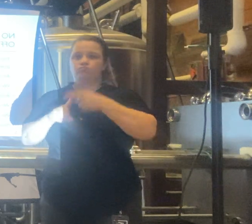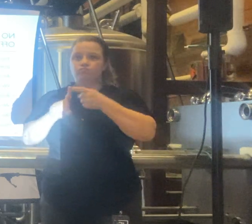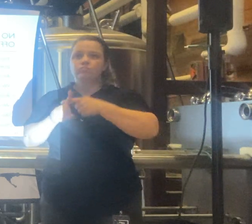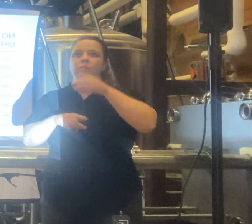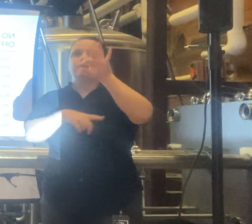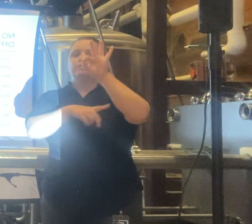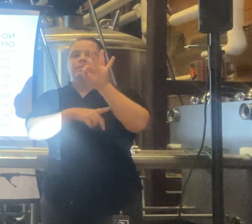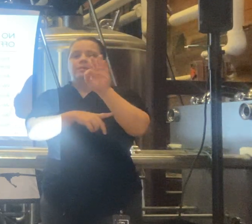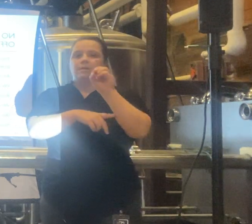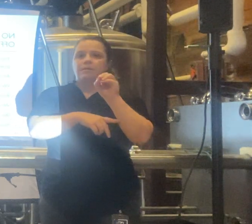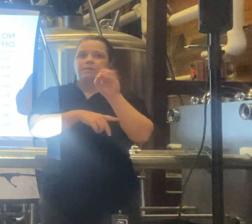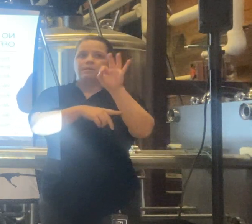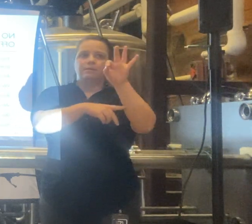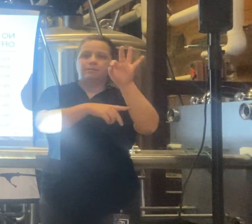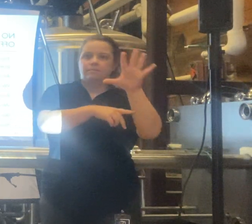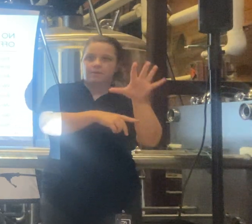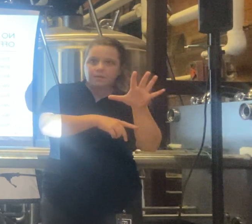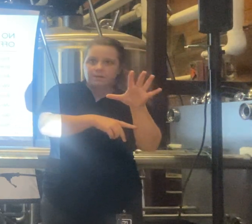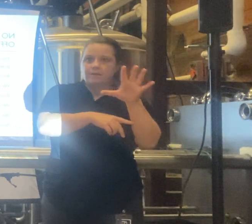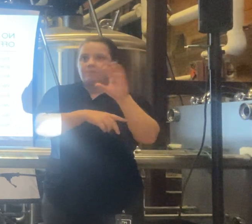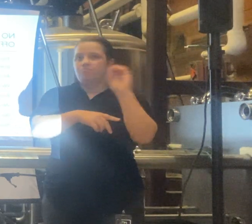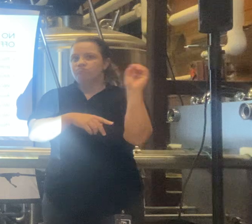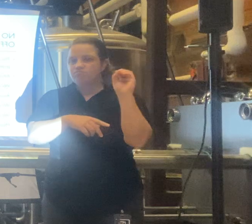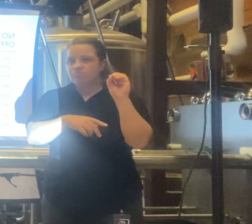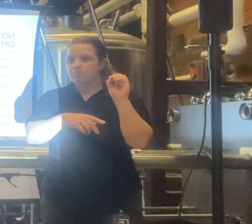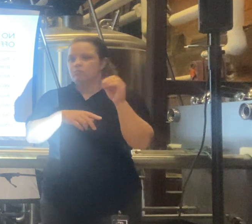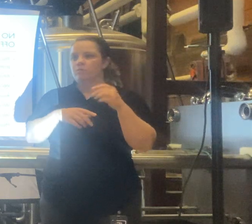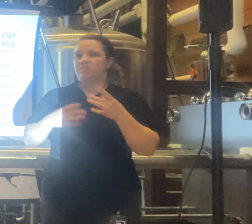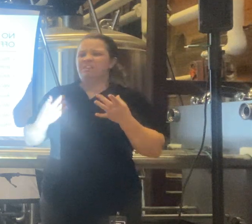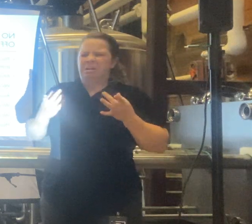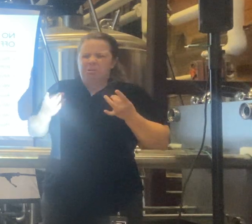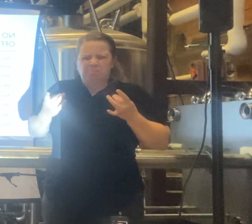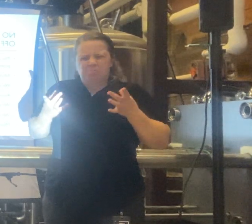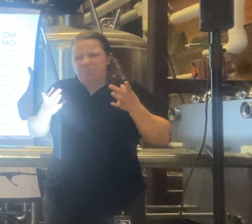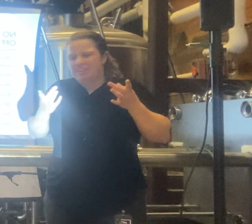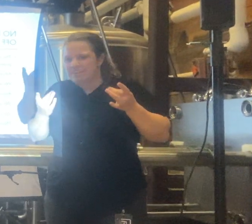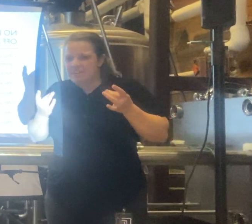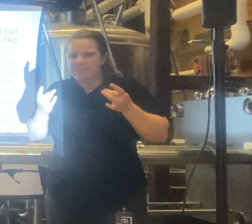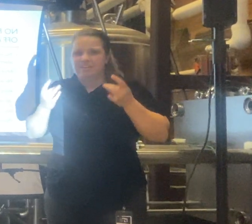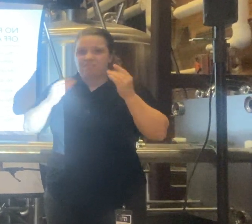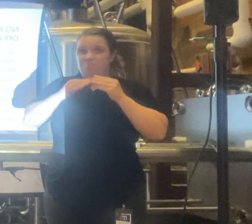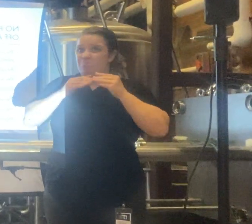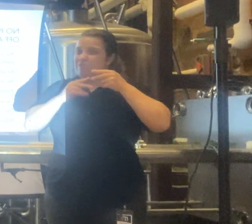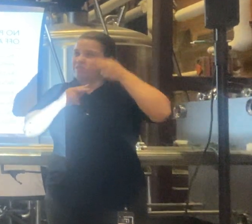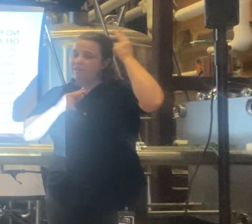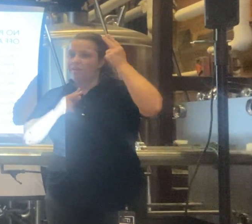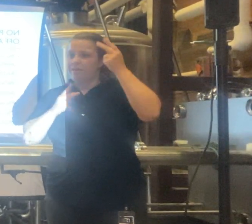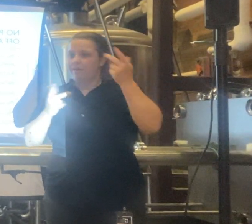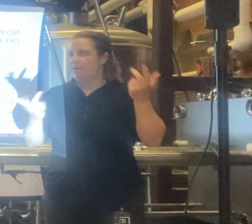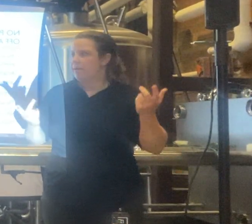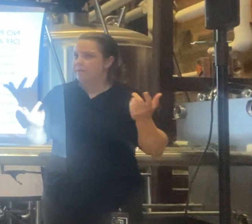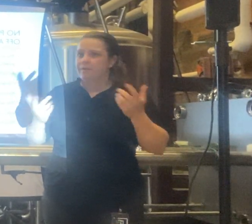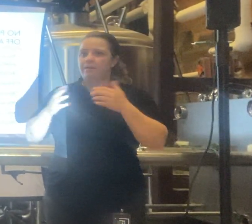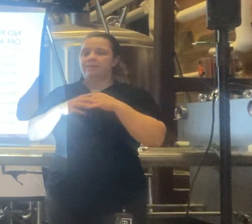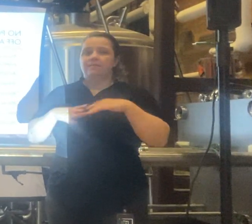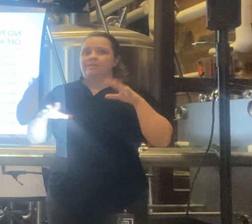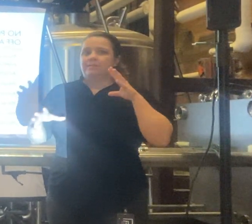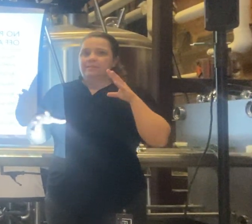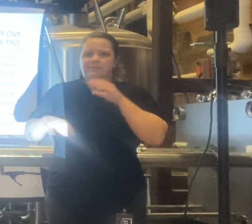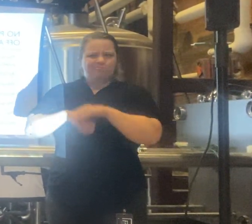90%. I mean, it was not comfortable. So, people are like, what do we do? Where do we go? They had an RV, so I guess you just stayed in the